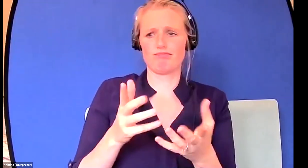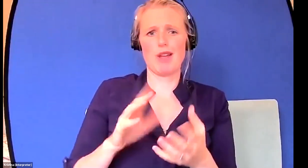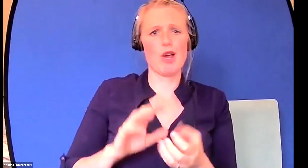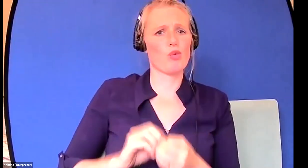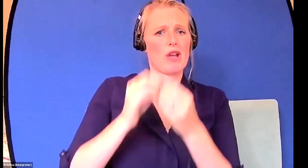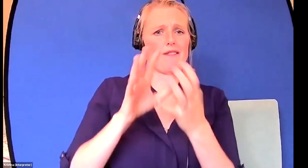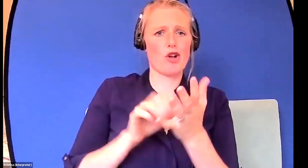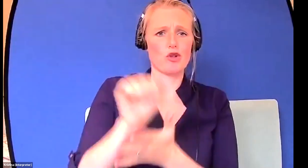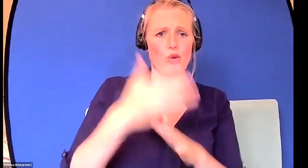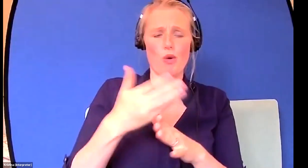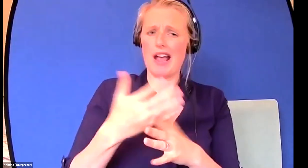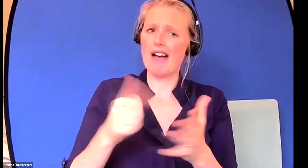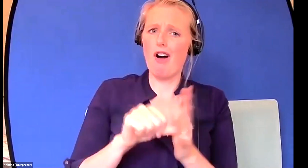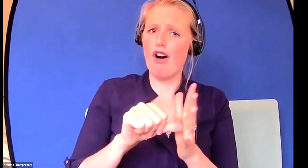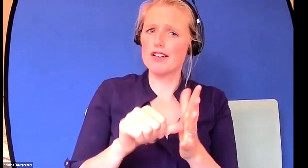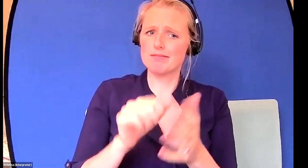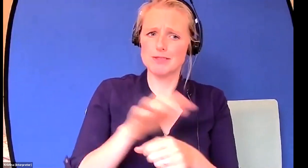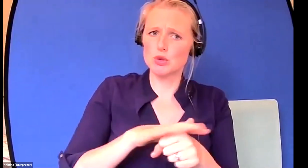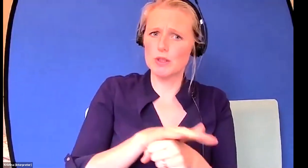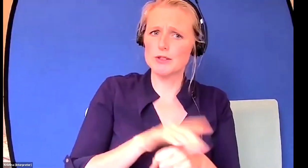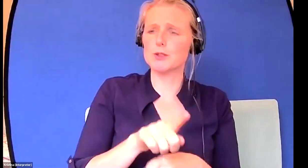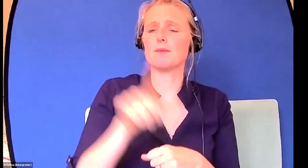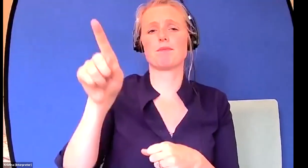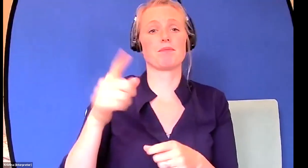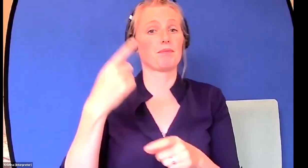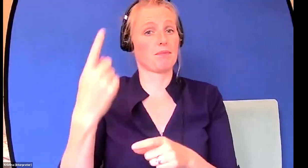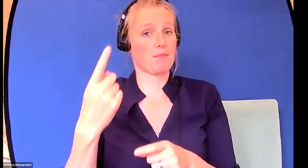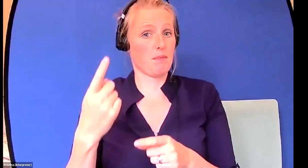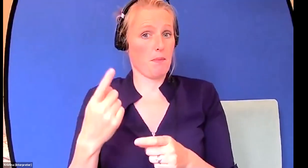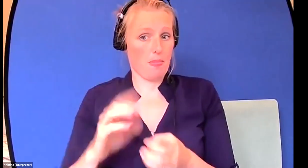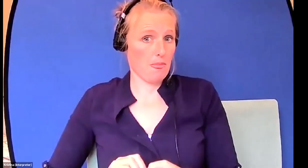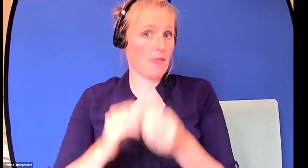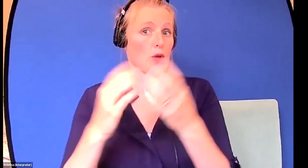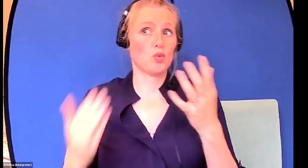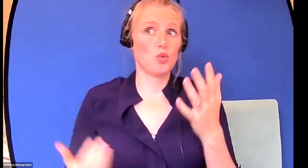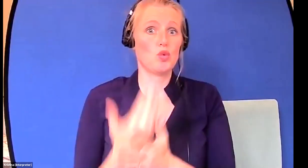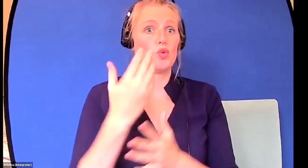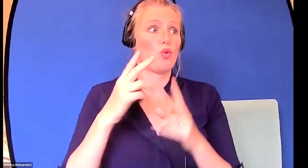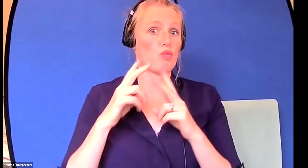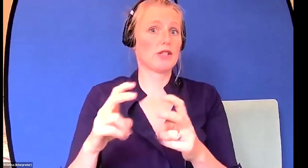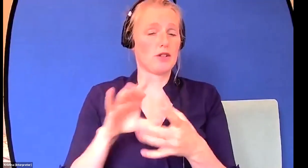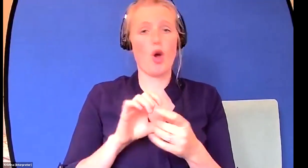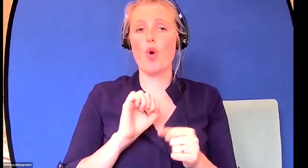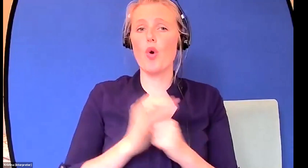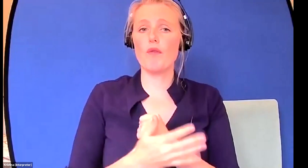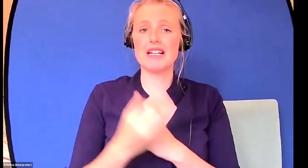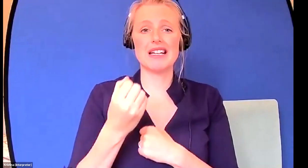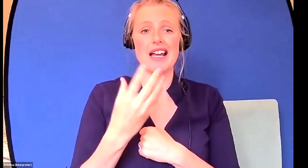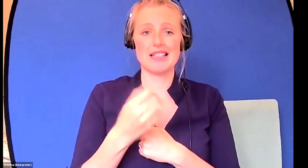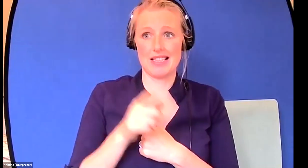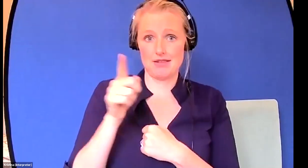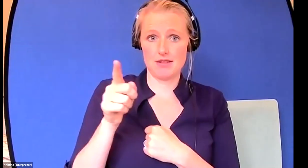creative and cultural work. He's also been at the front of new and emerging research speculating how COVID-19 is not